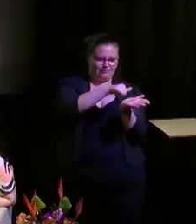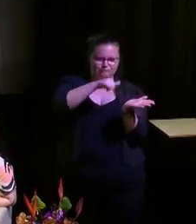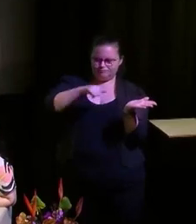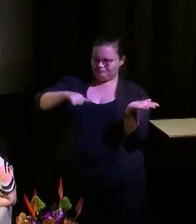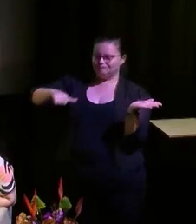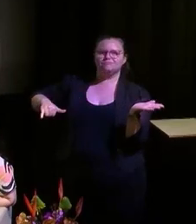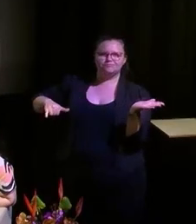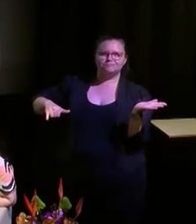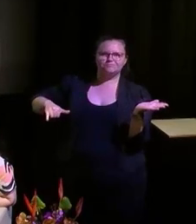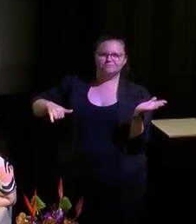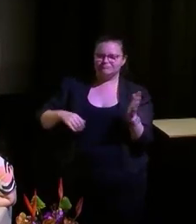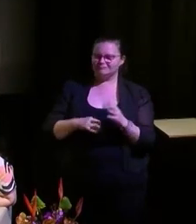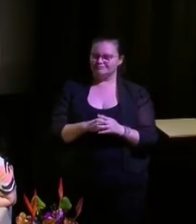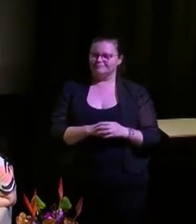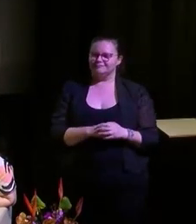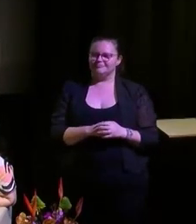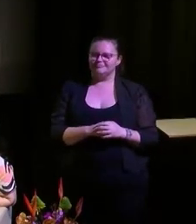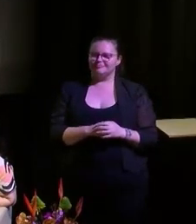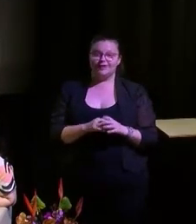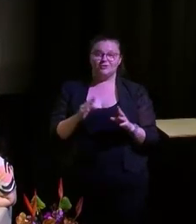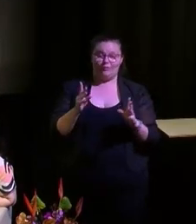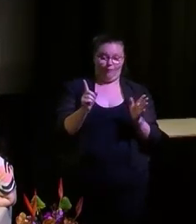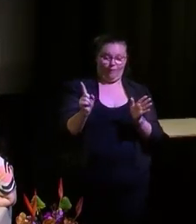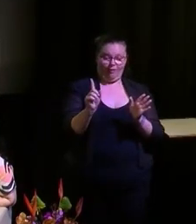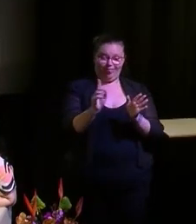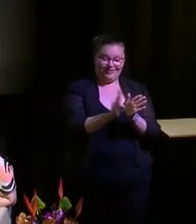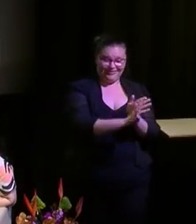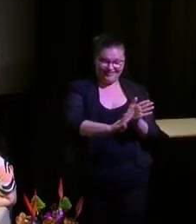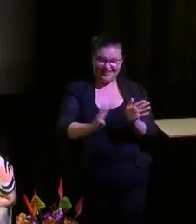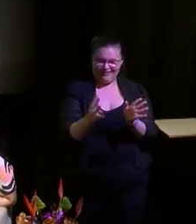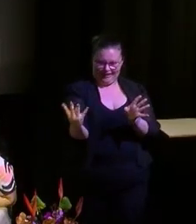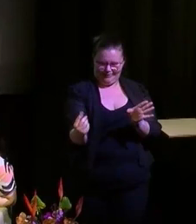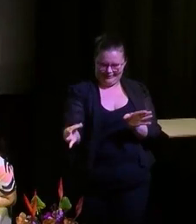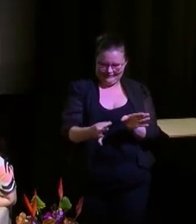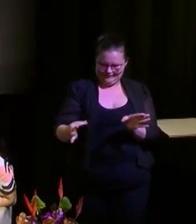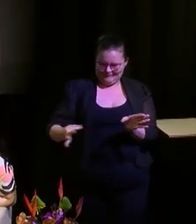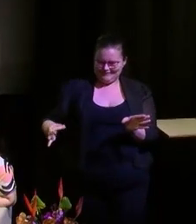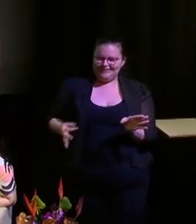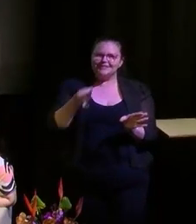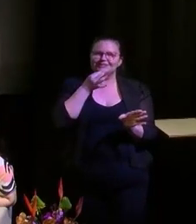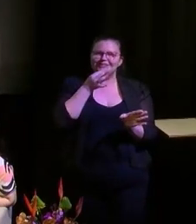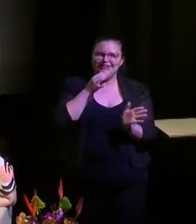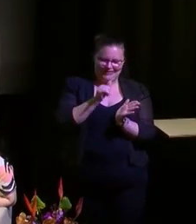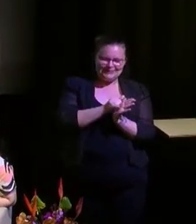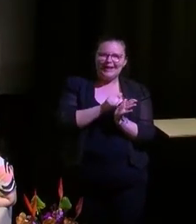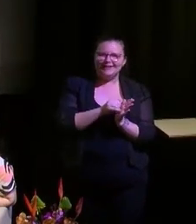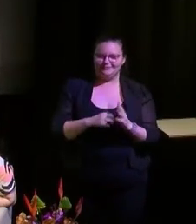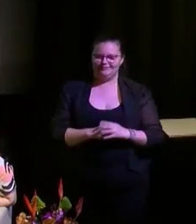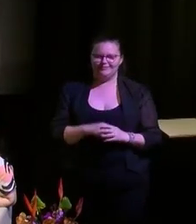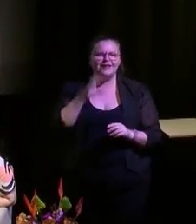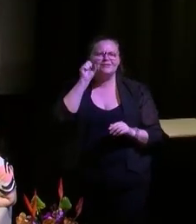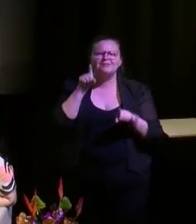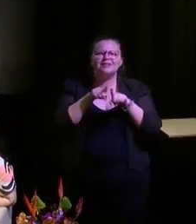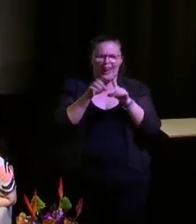Island. Mm. So we all got off one plane and get onto all these little teeny-weeny planes. But they were, it reminded me of